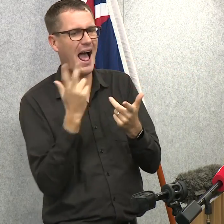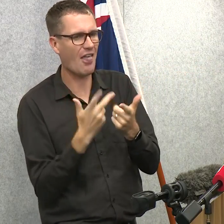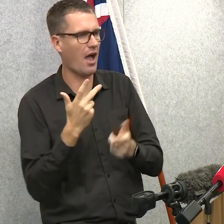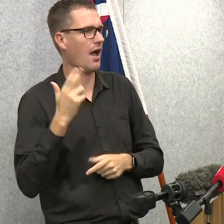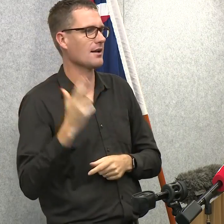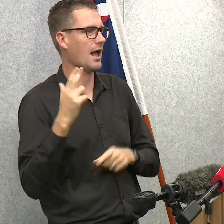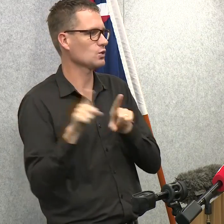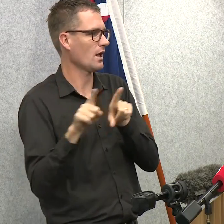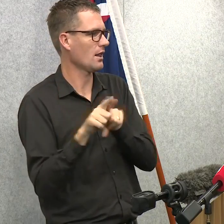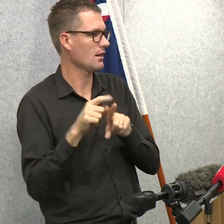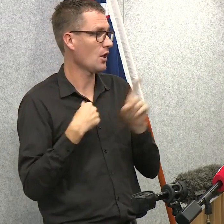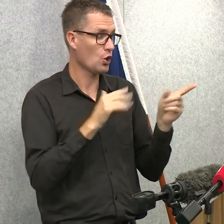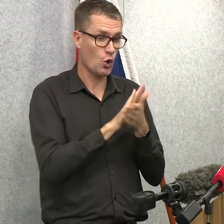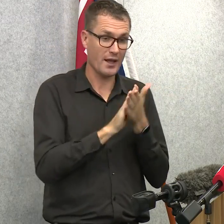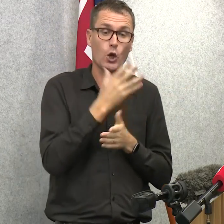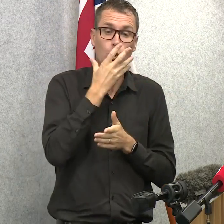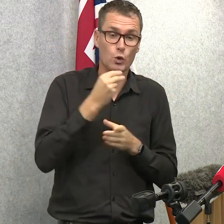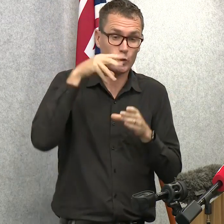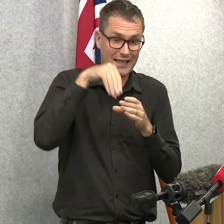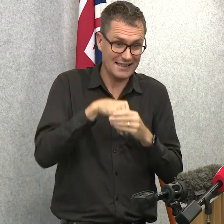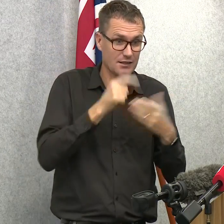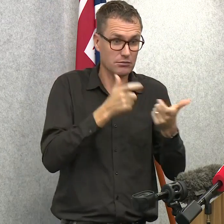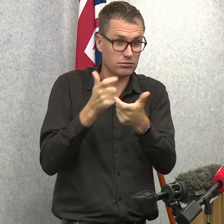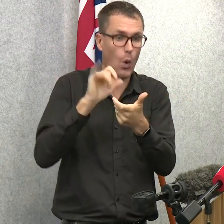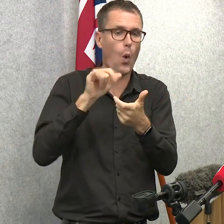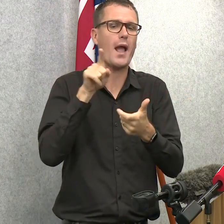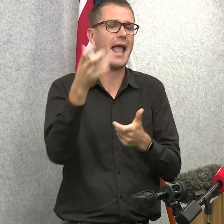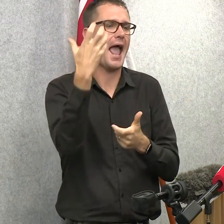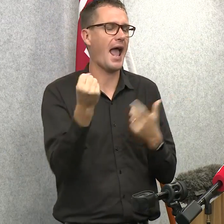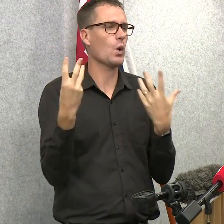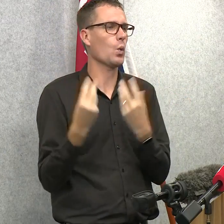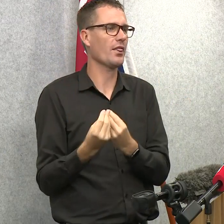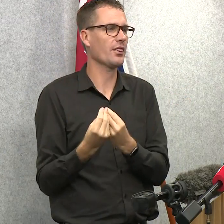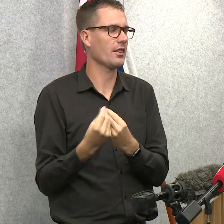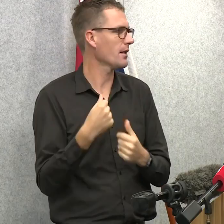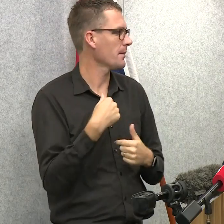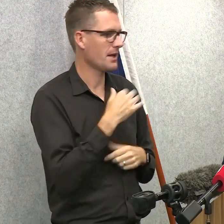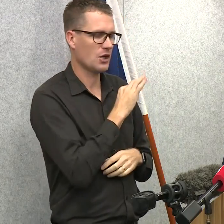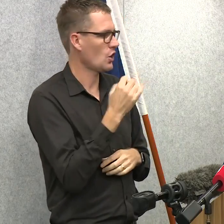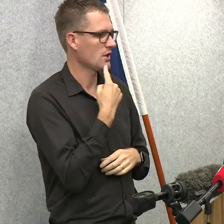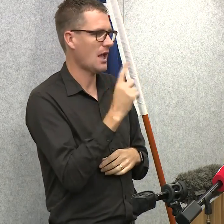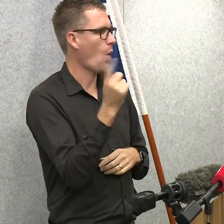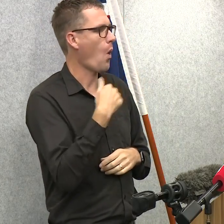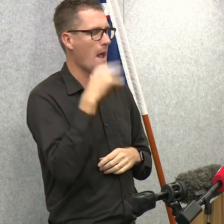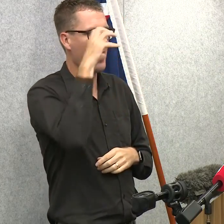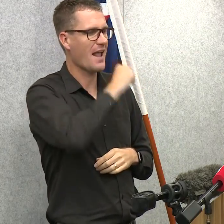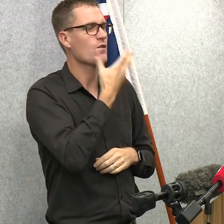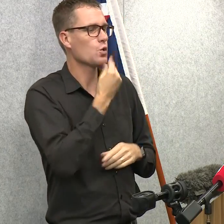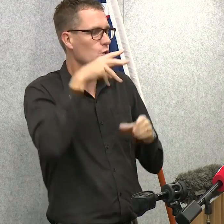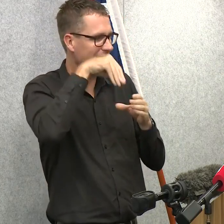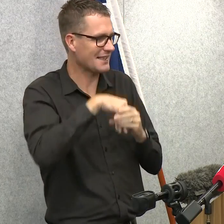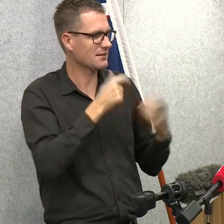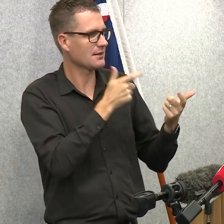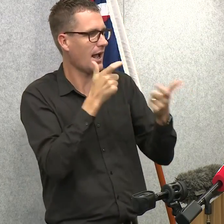he had on him in total? That I'm not going to say what we believe was used in the attack because that's